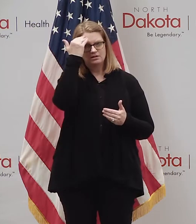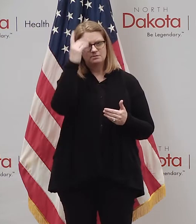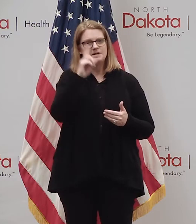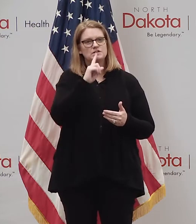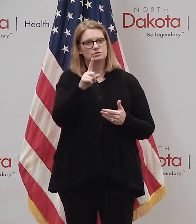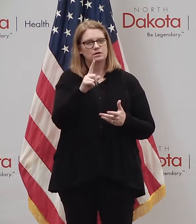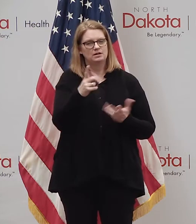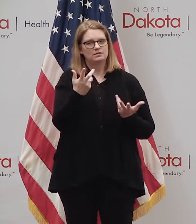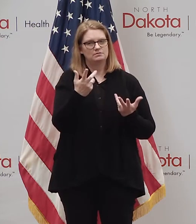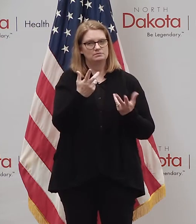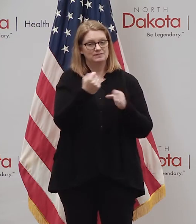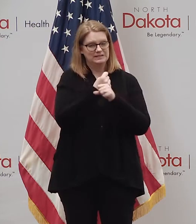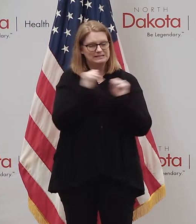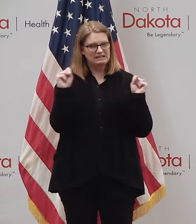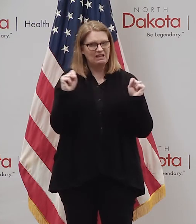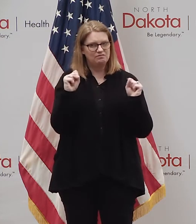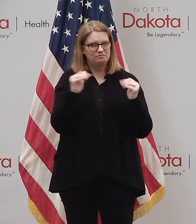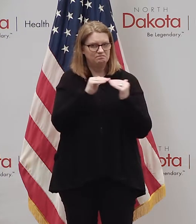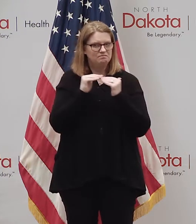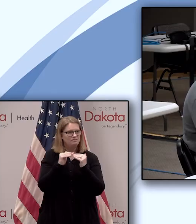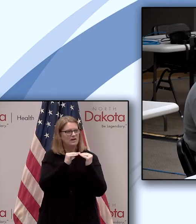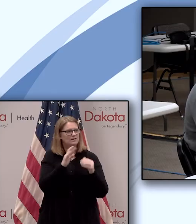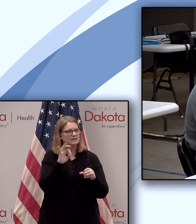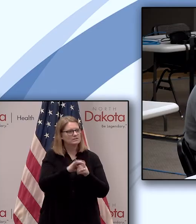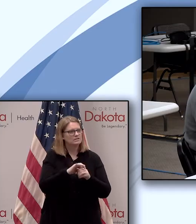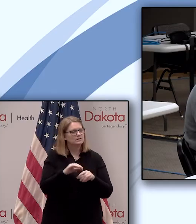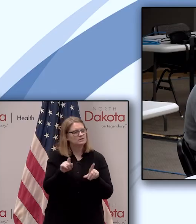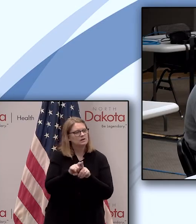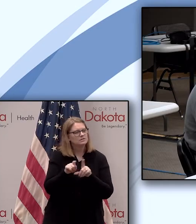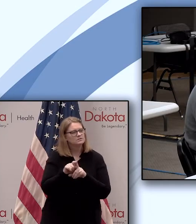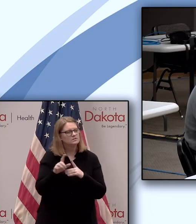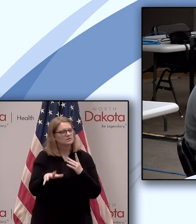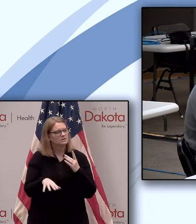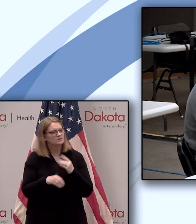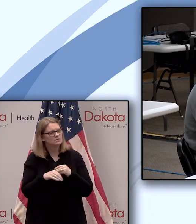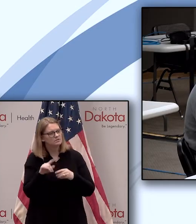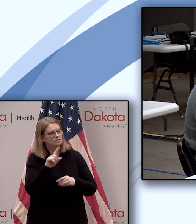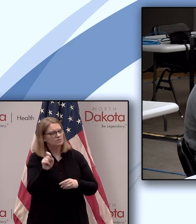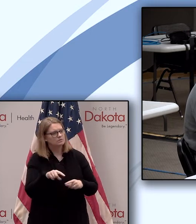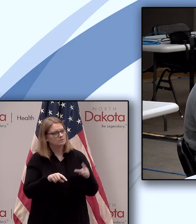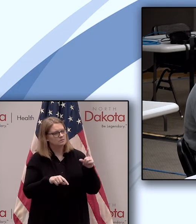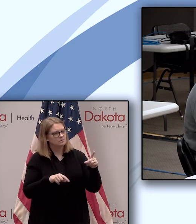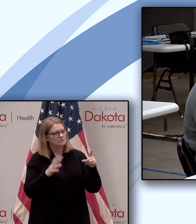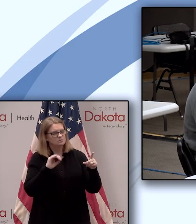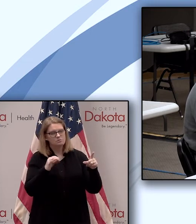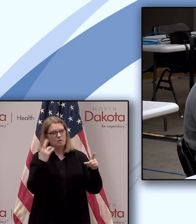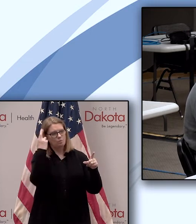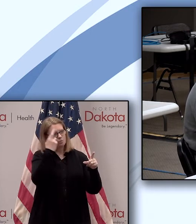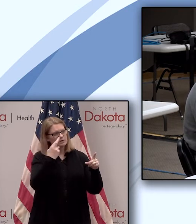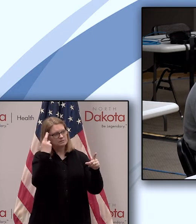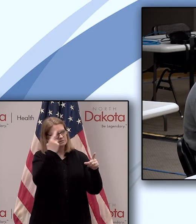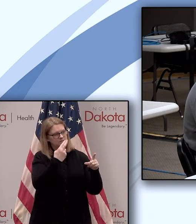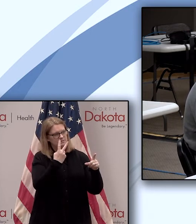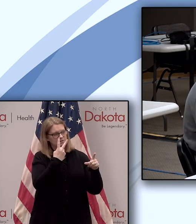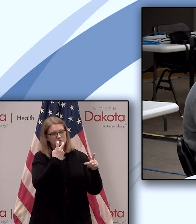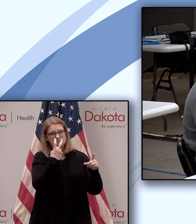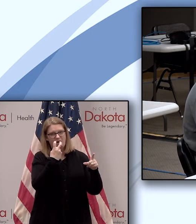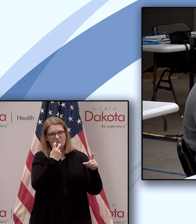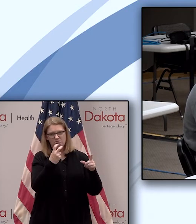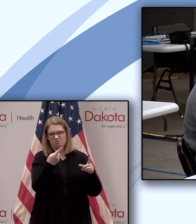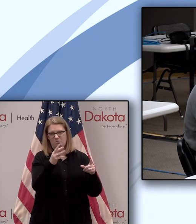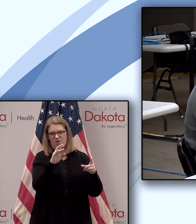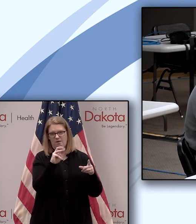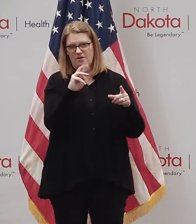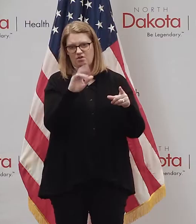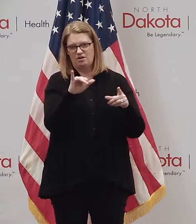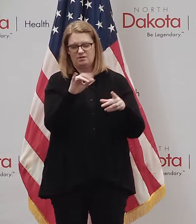we've got safe, clean elections here in North Dakota. Follow up very quickly. In your mind, there would be no reason to doubt the outcome of the primary elections,